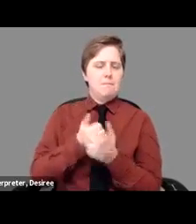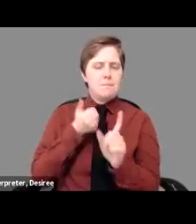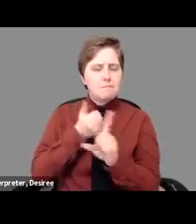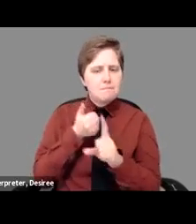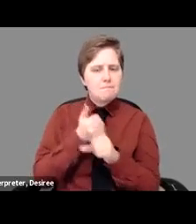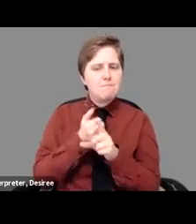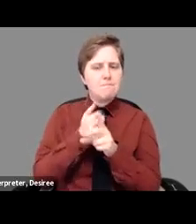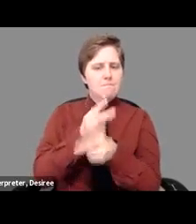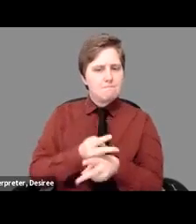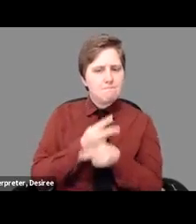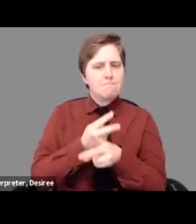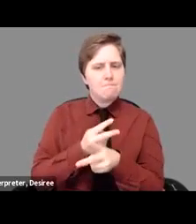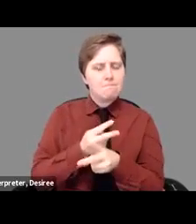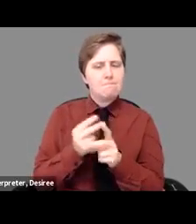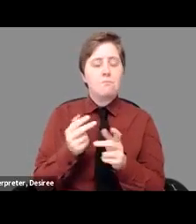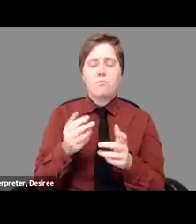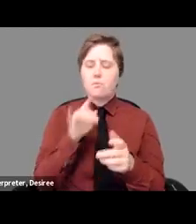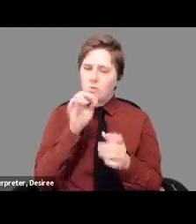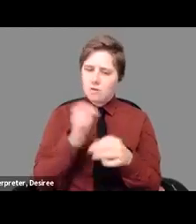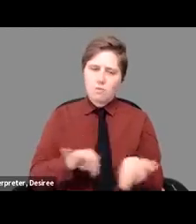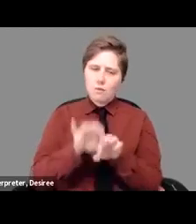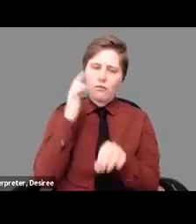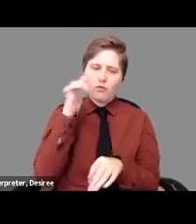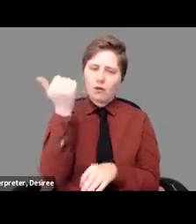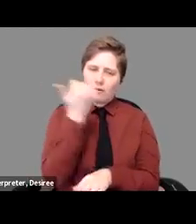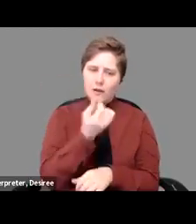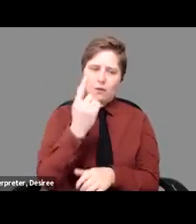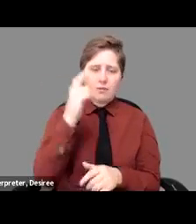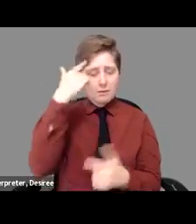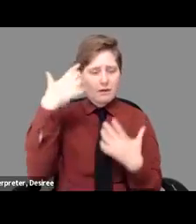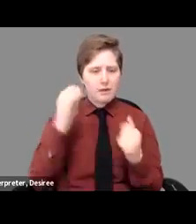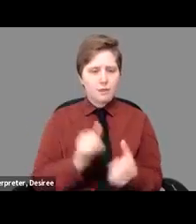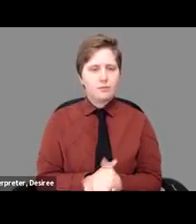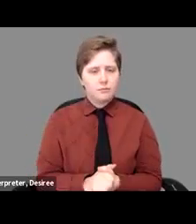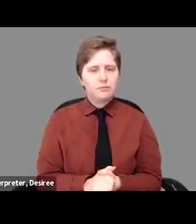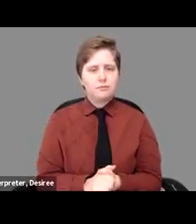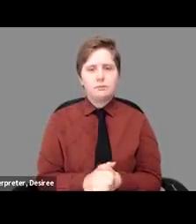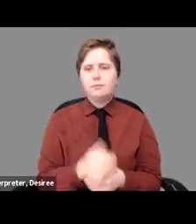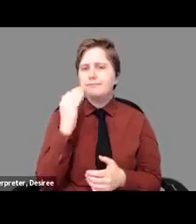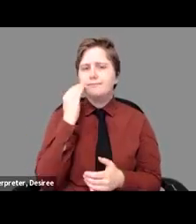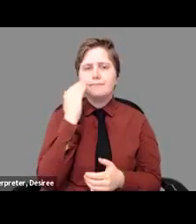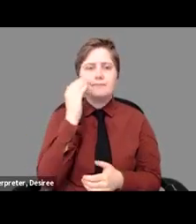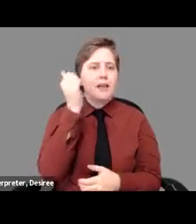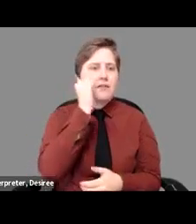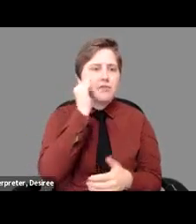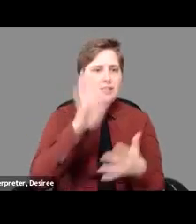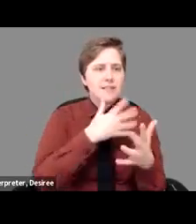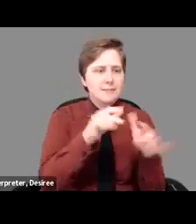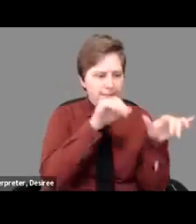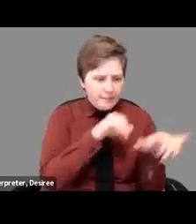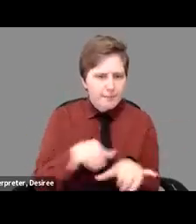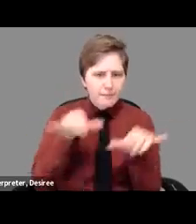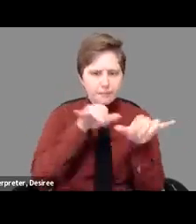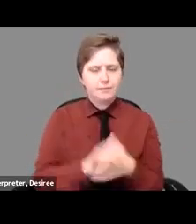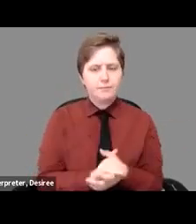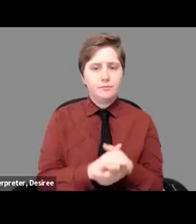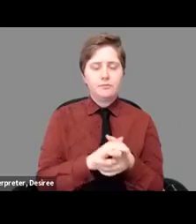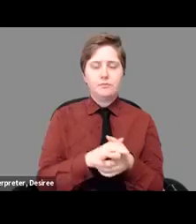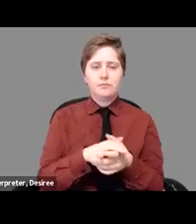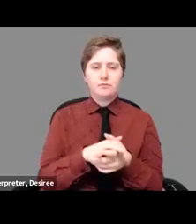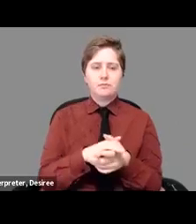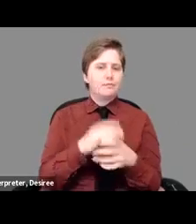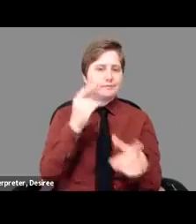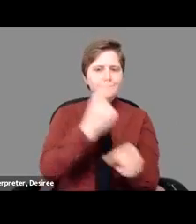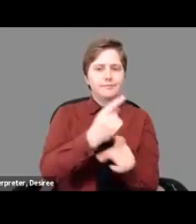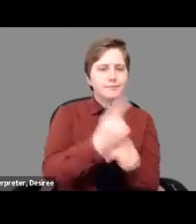self-care techniques that are really important to anybody's mental health. So maintaining a daily schedule, making sure you're getting